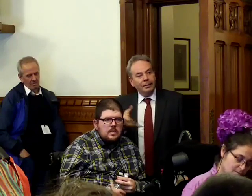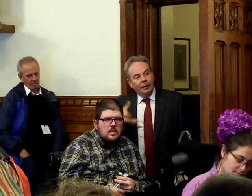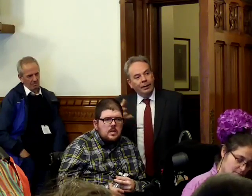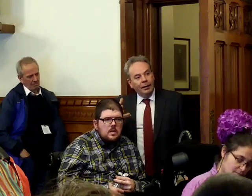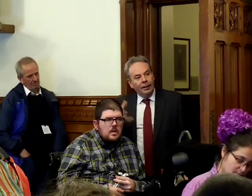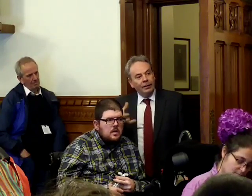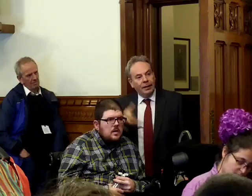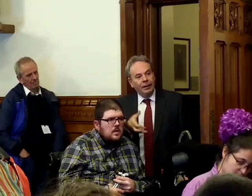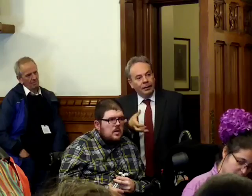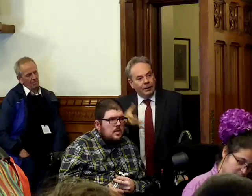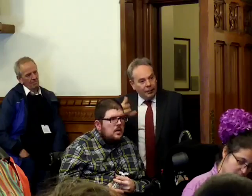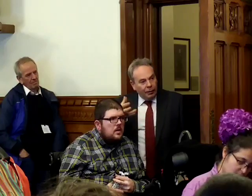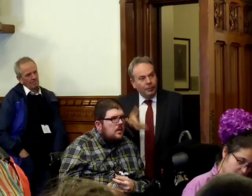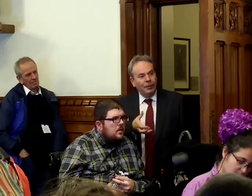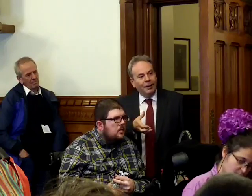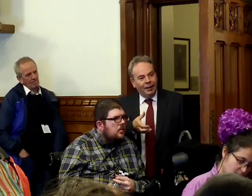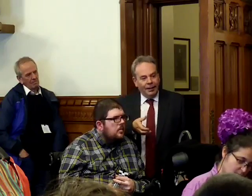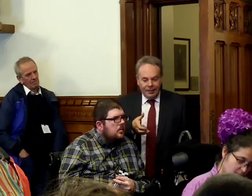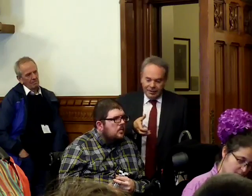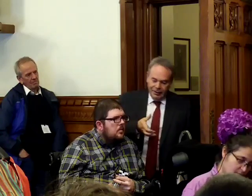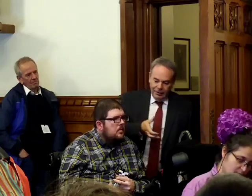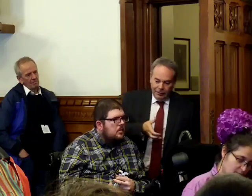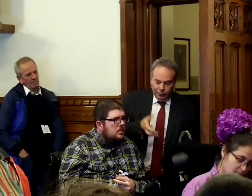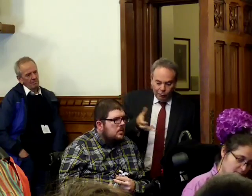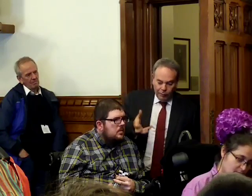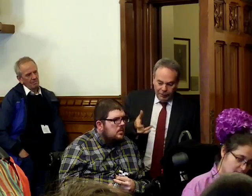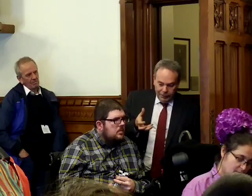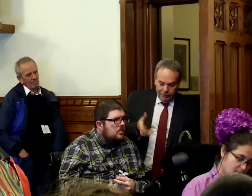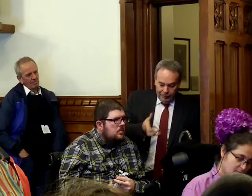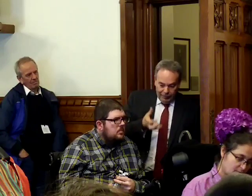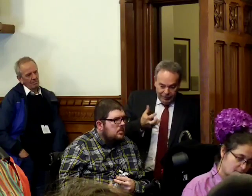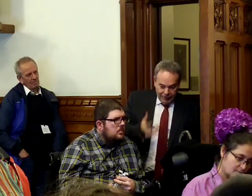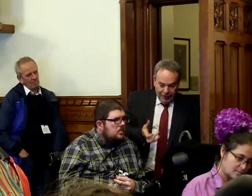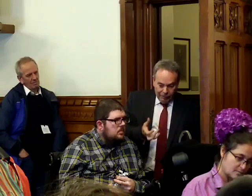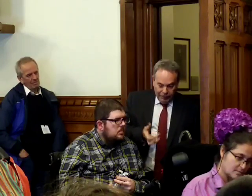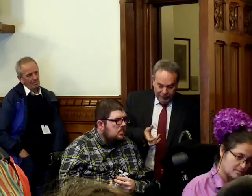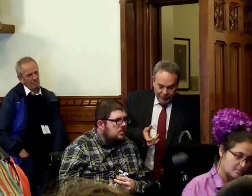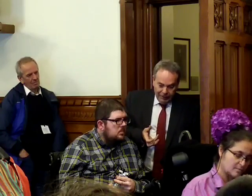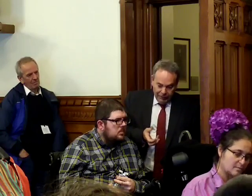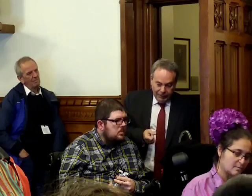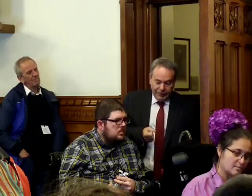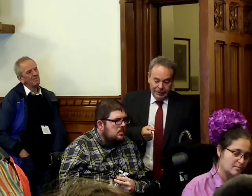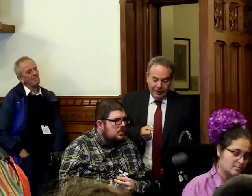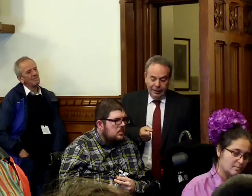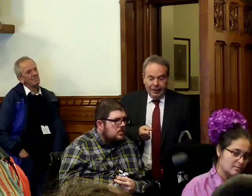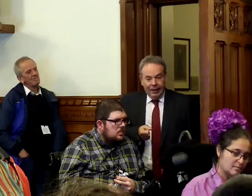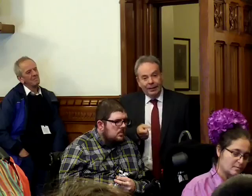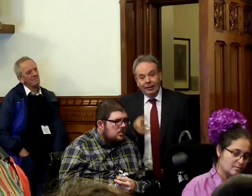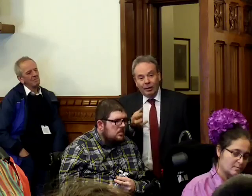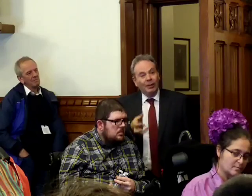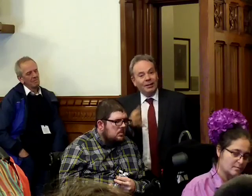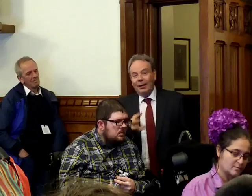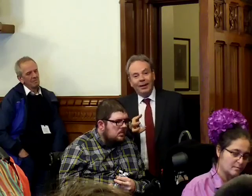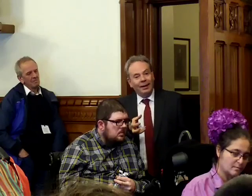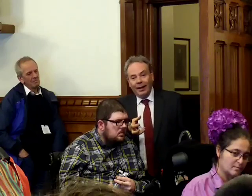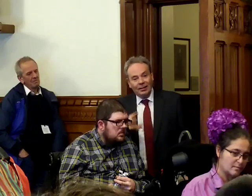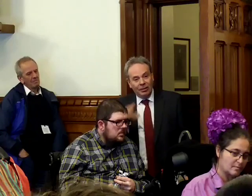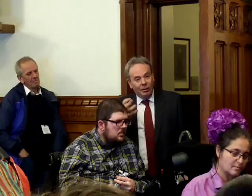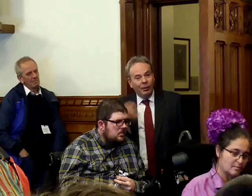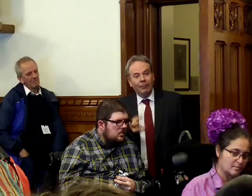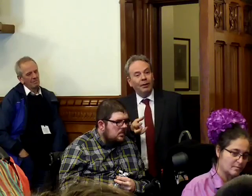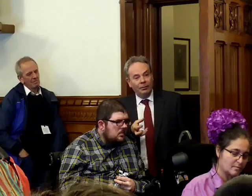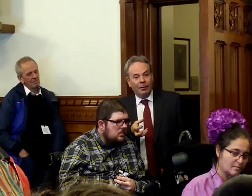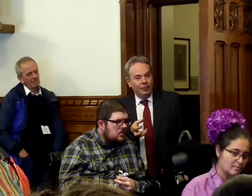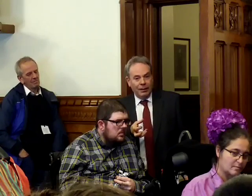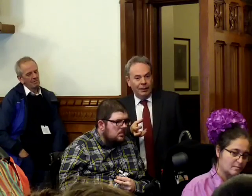my mind in arguing the case for the disabled constituents. And you need to make that